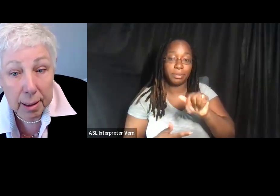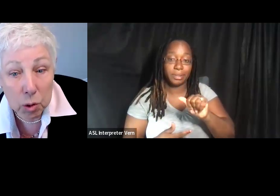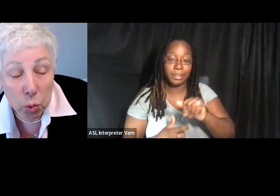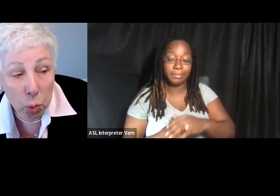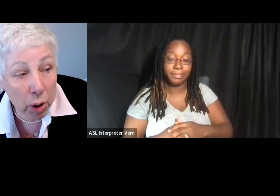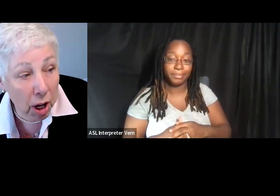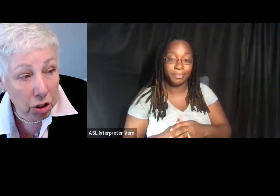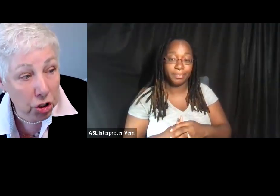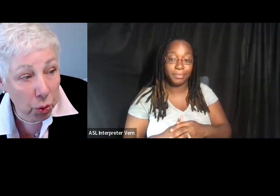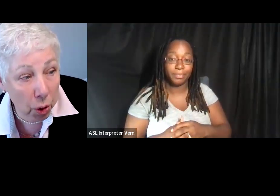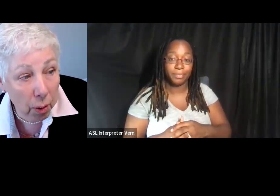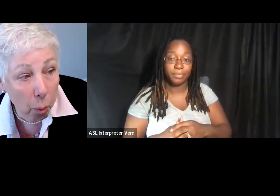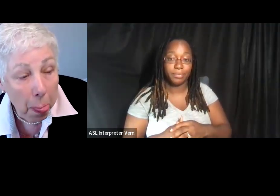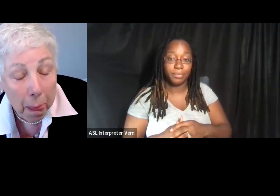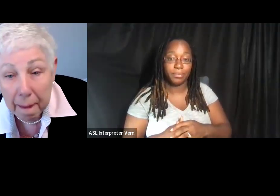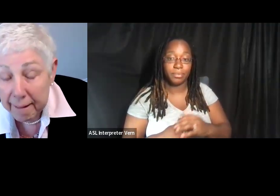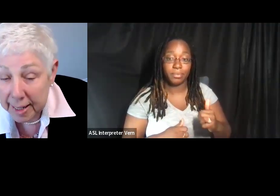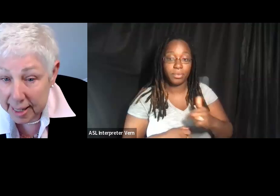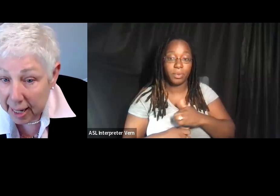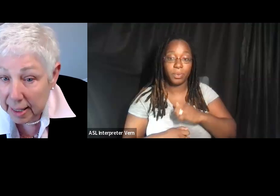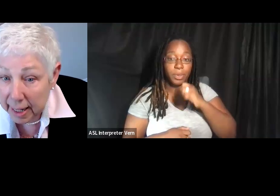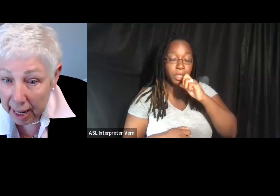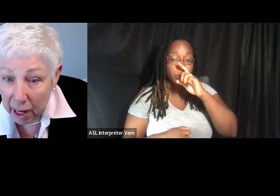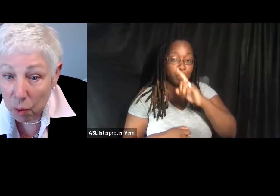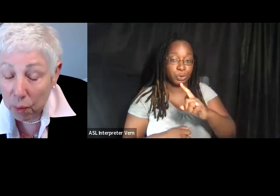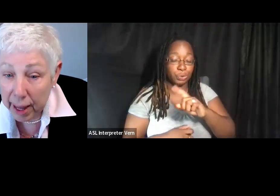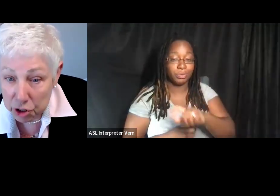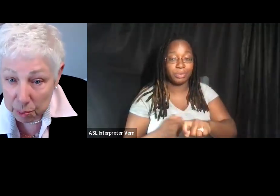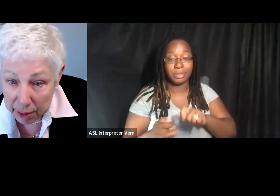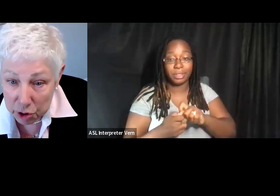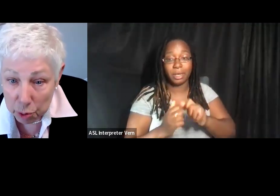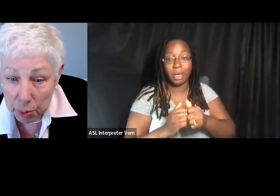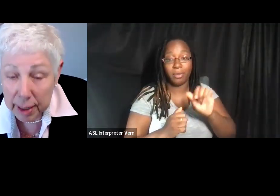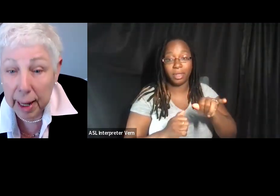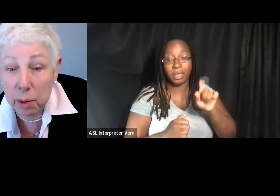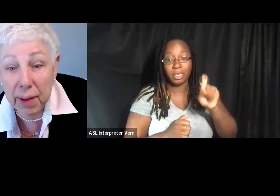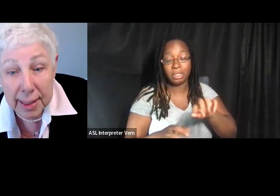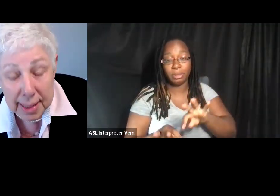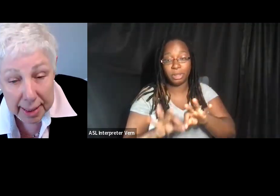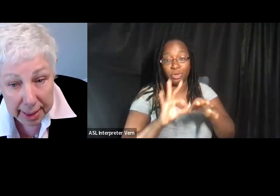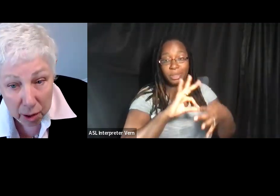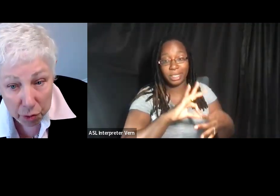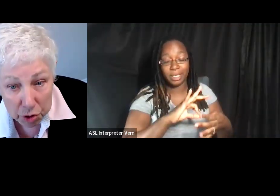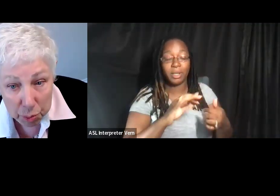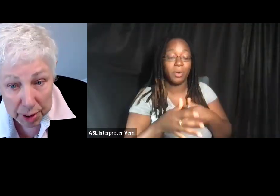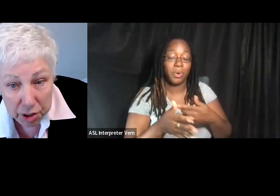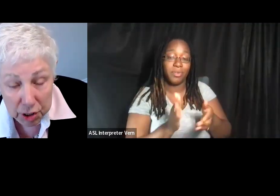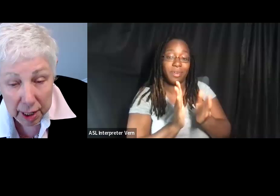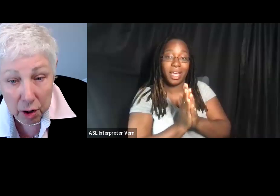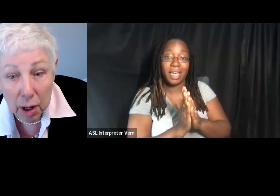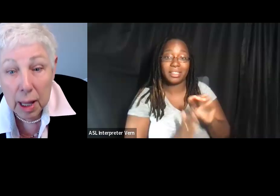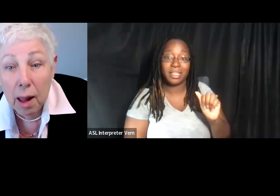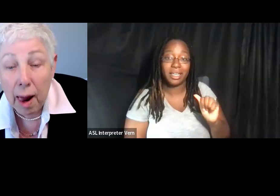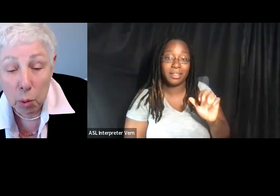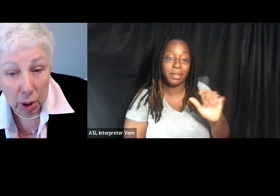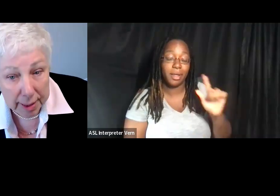And we're not sure exactly how that should be interpreted. And we've asked ACL for interpretation